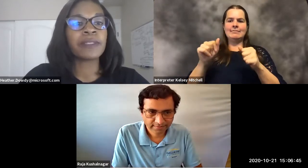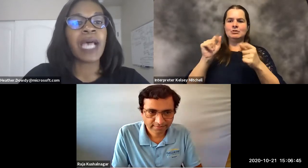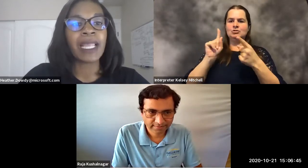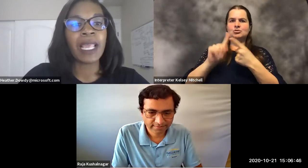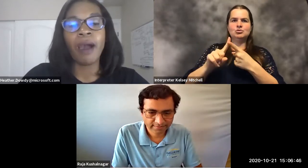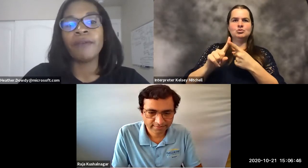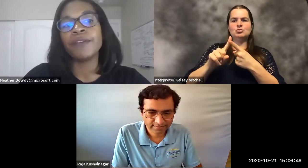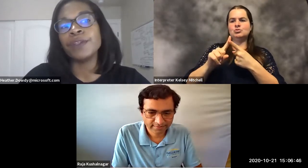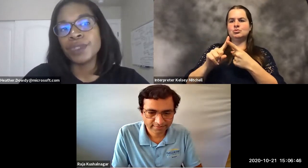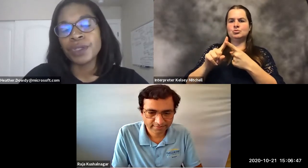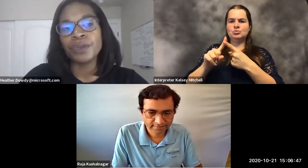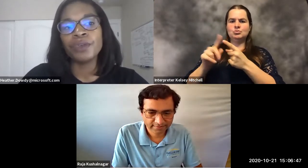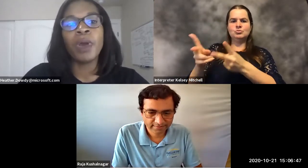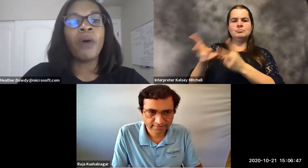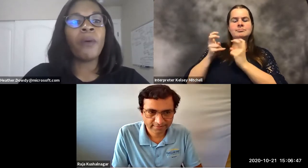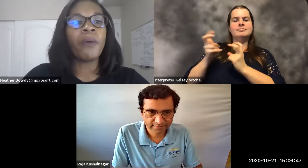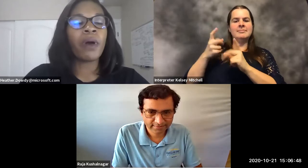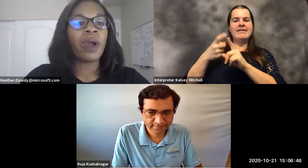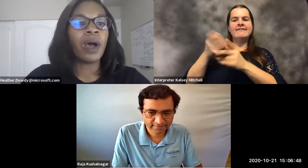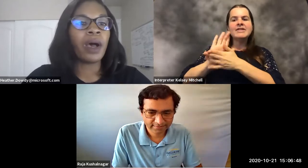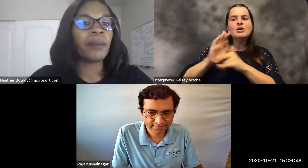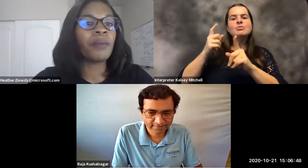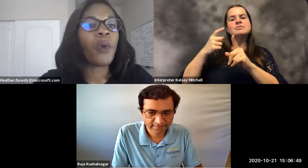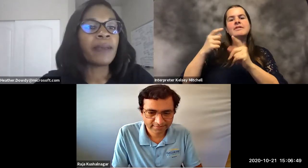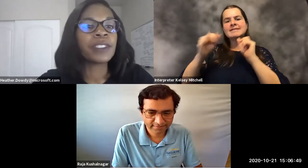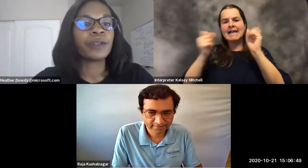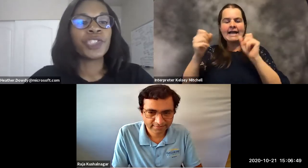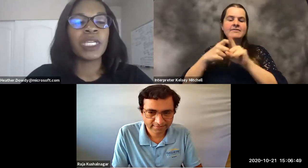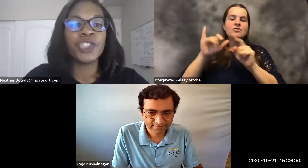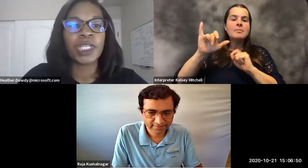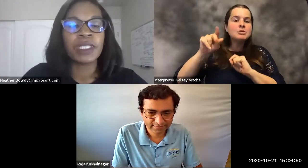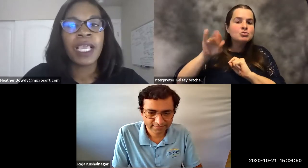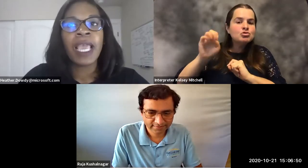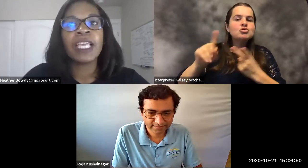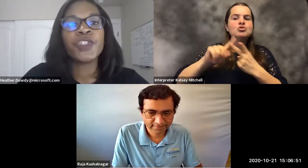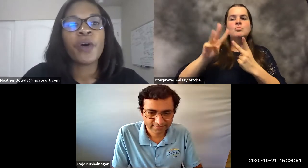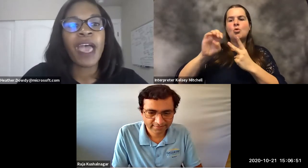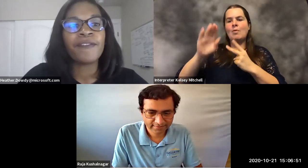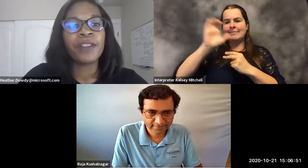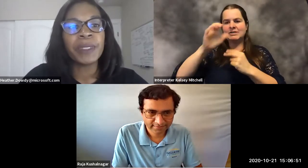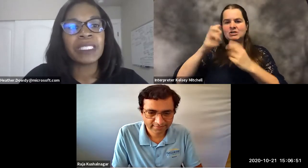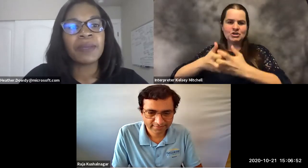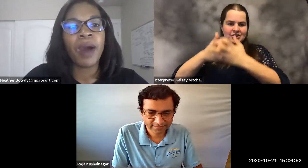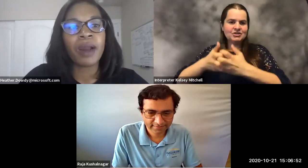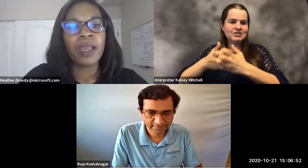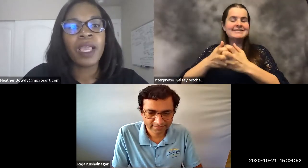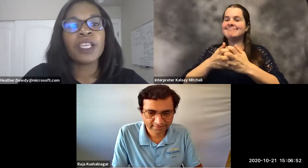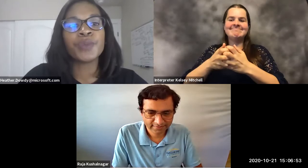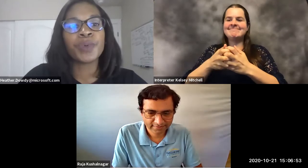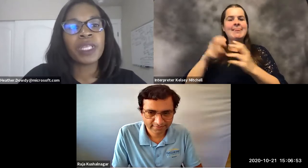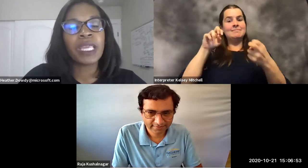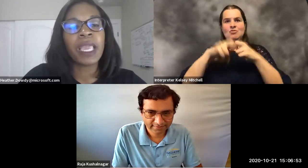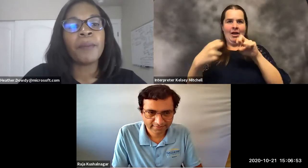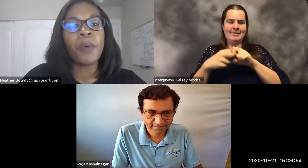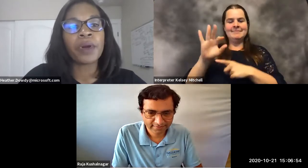videos of signing off of YouTube or web search engines. And so that fluency part